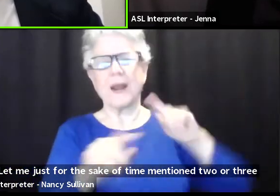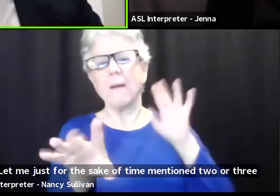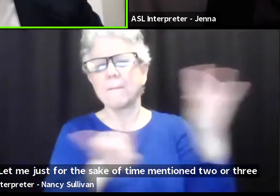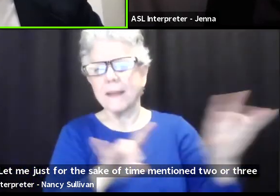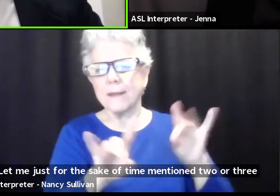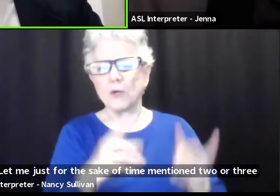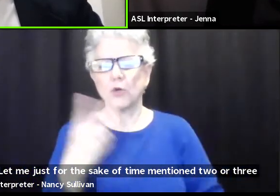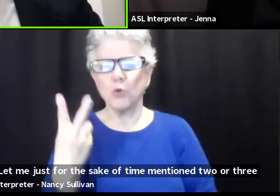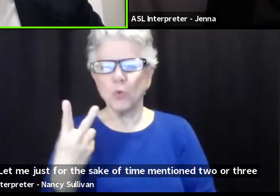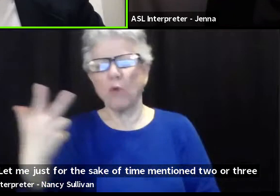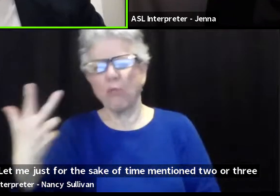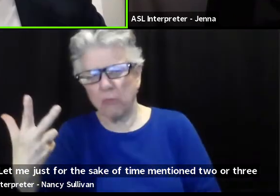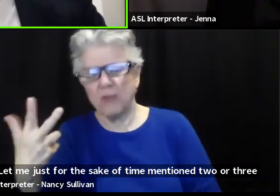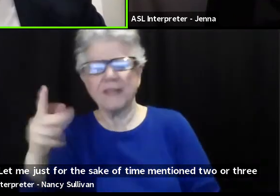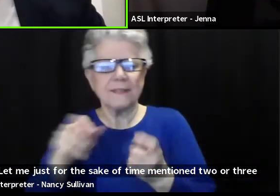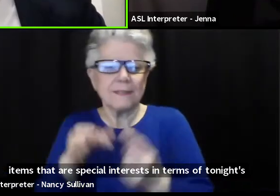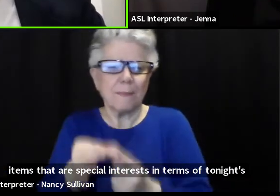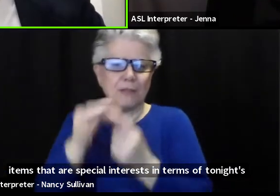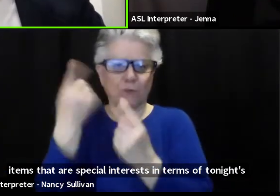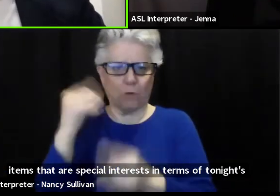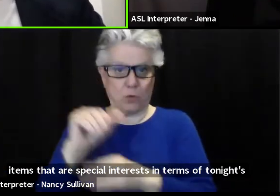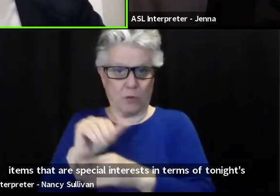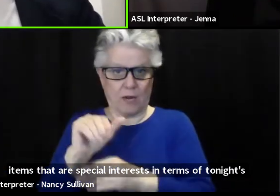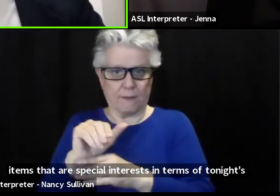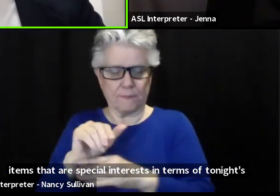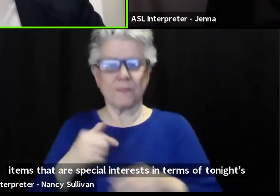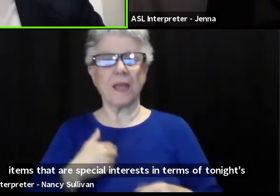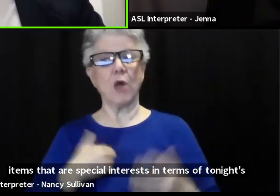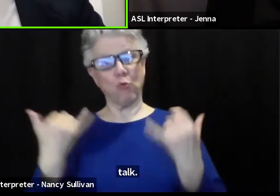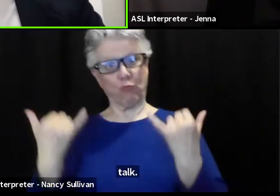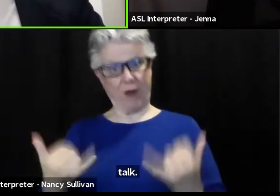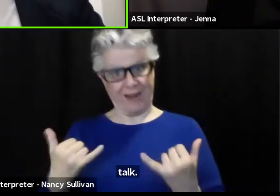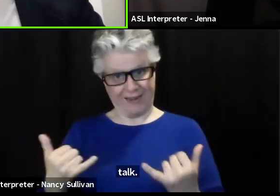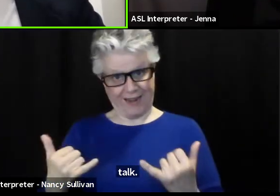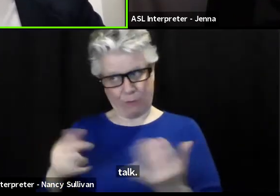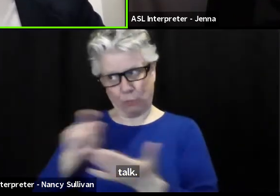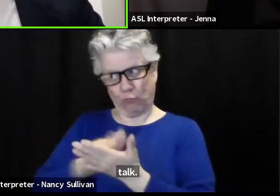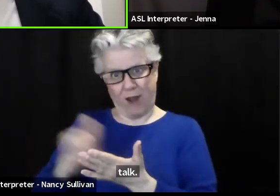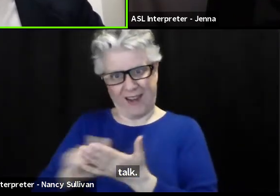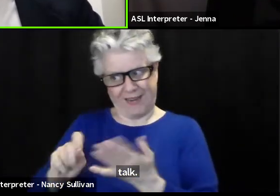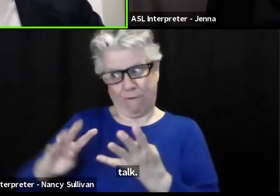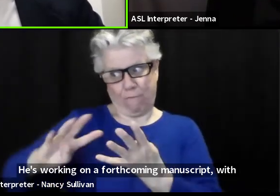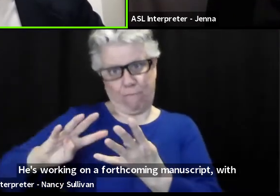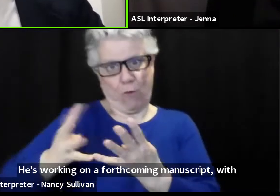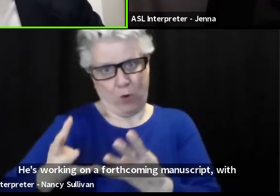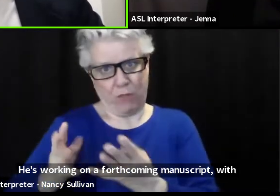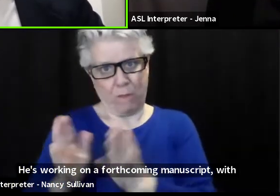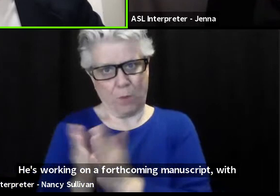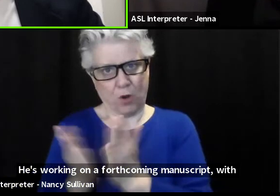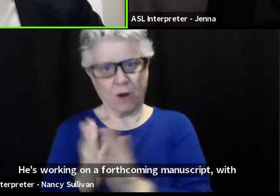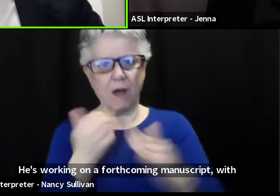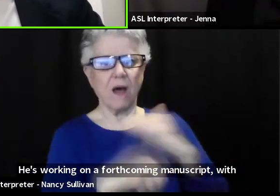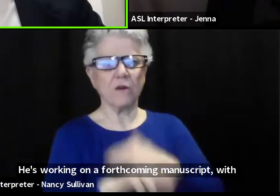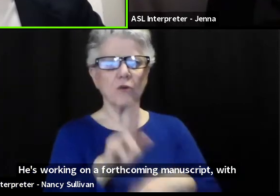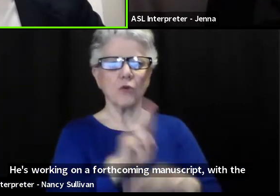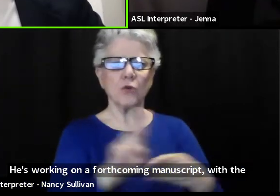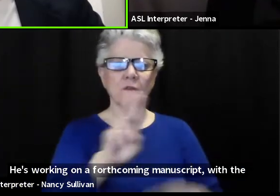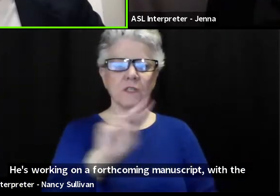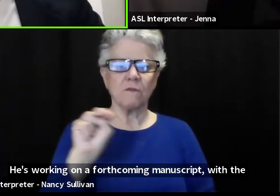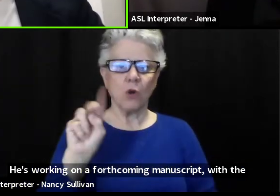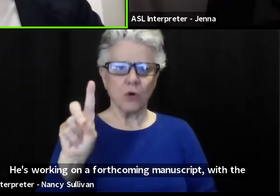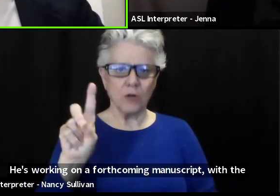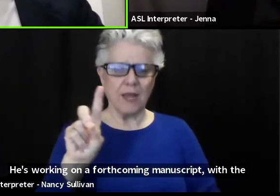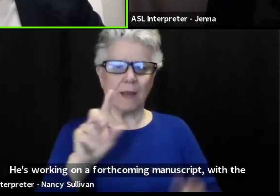of tonight's talk. He's working on a forthcoming manuscript with the University of Notre Dame Press